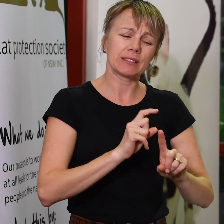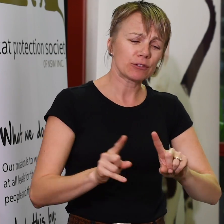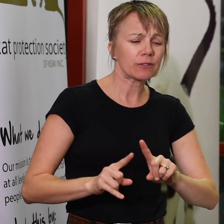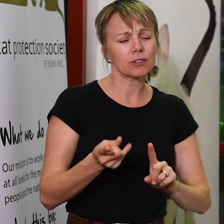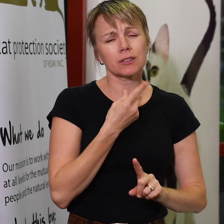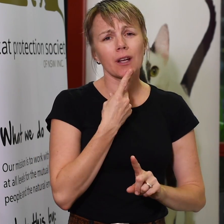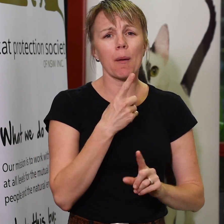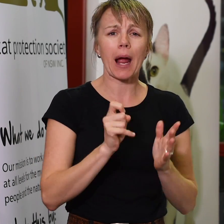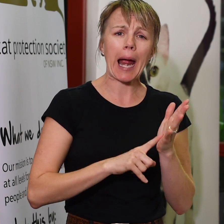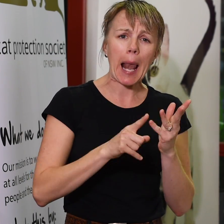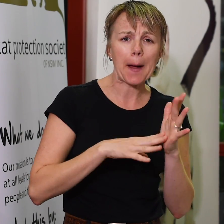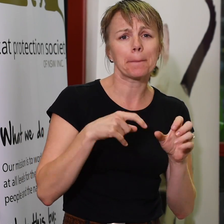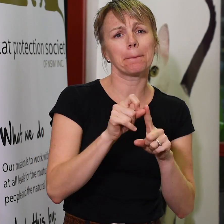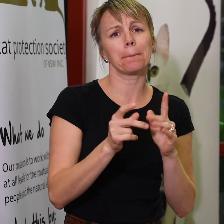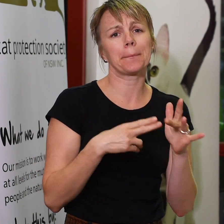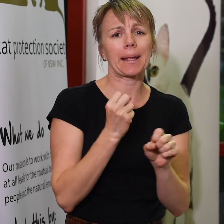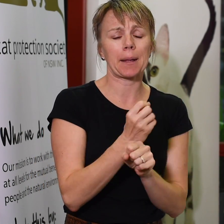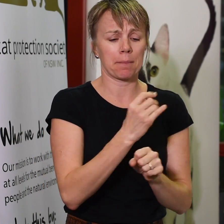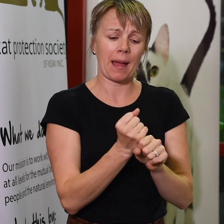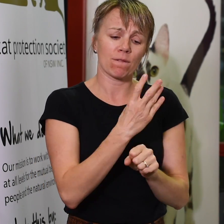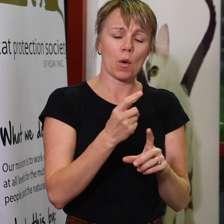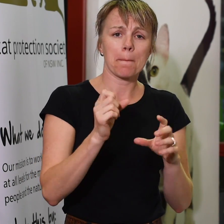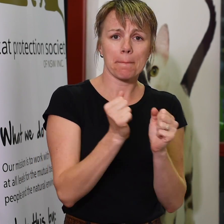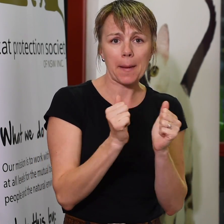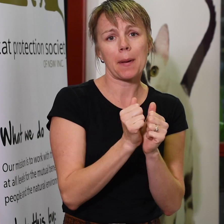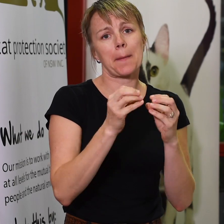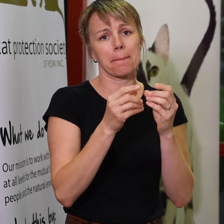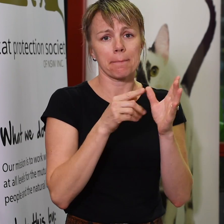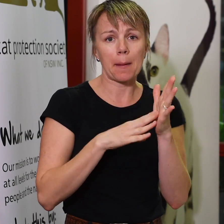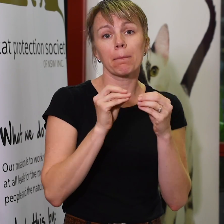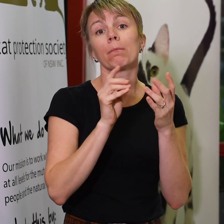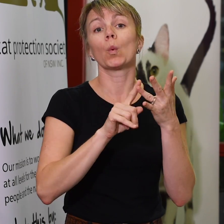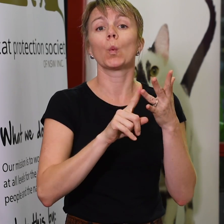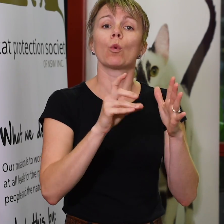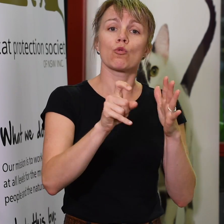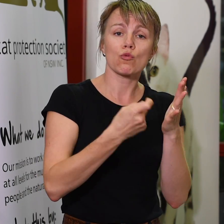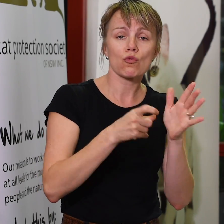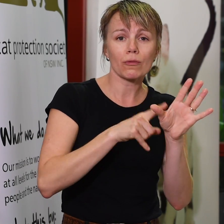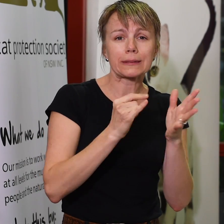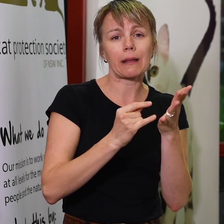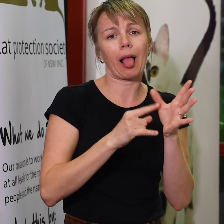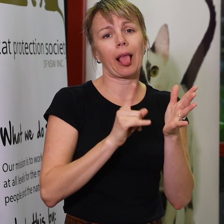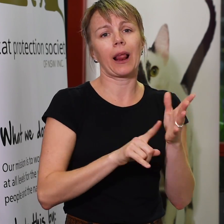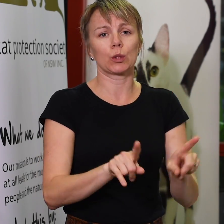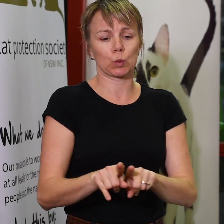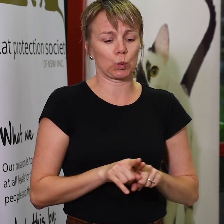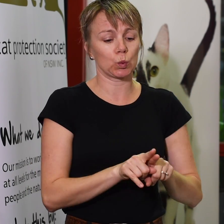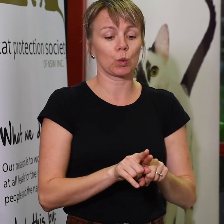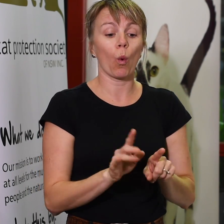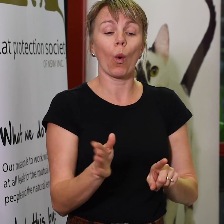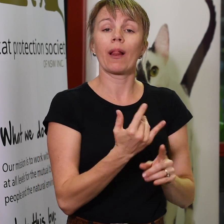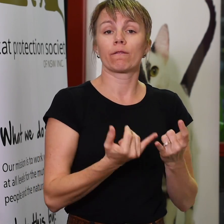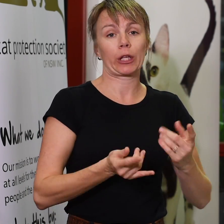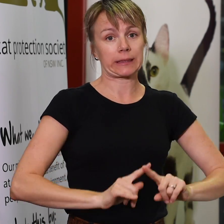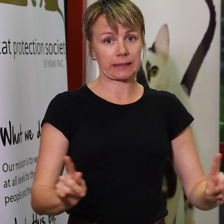there's clumping, there's paper litter. All of them do different things in terms of controlling the